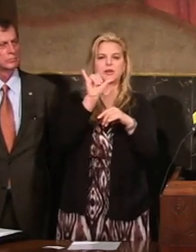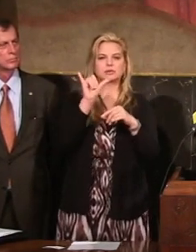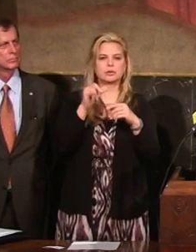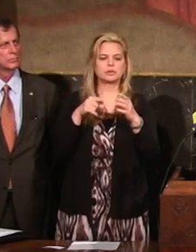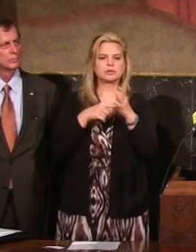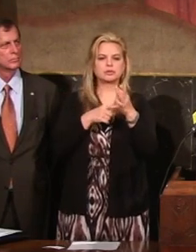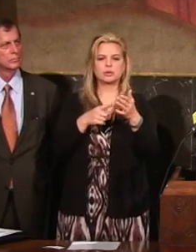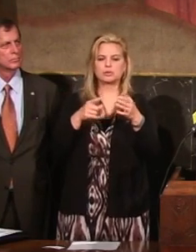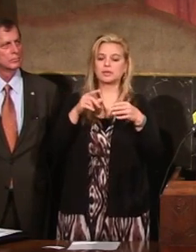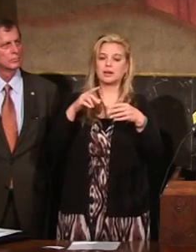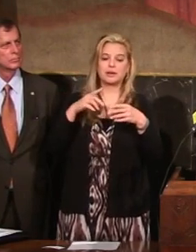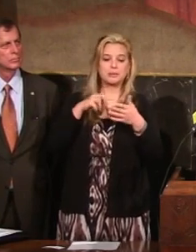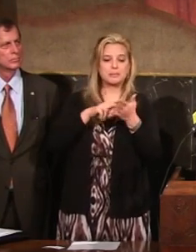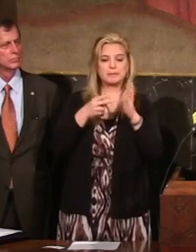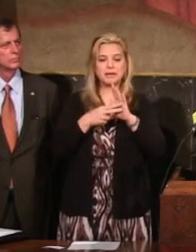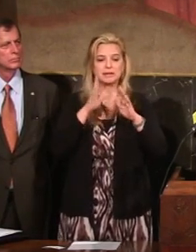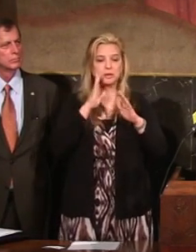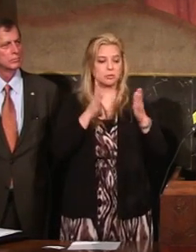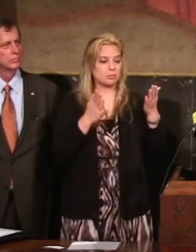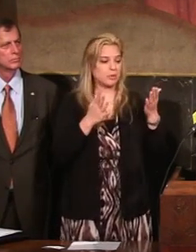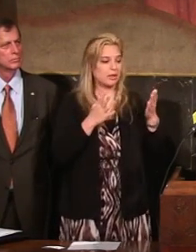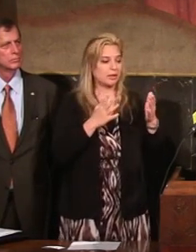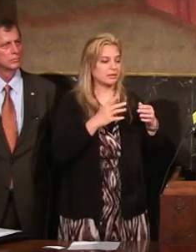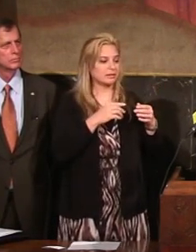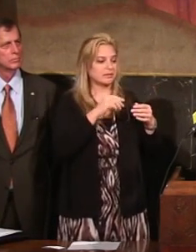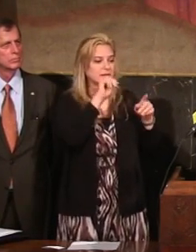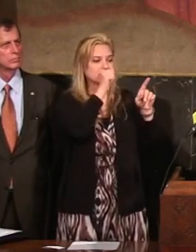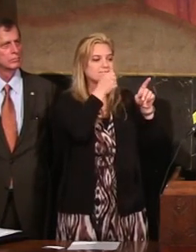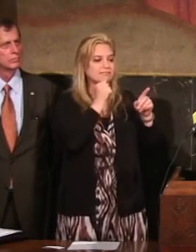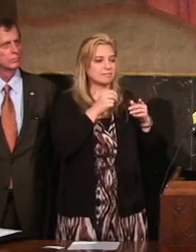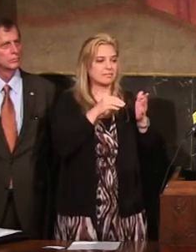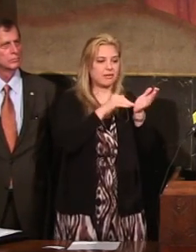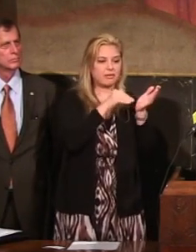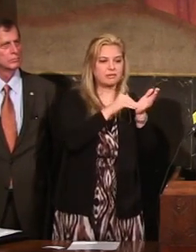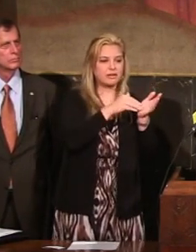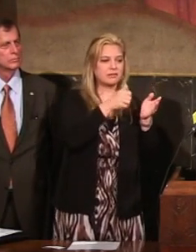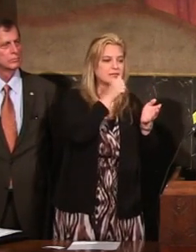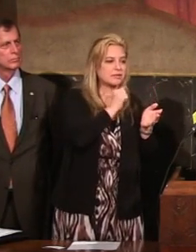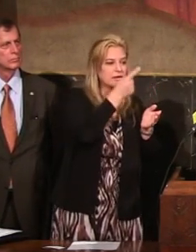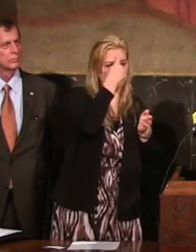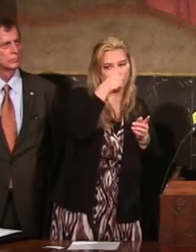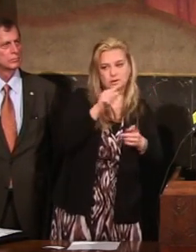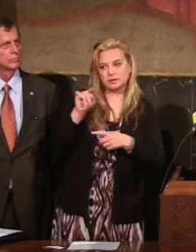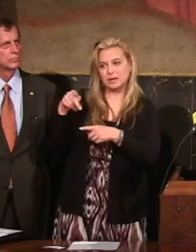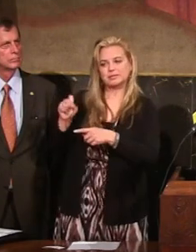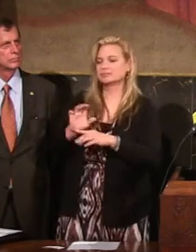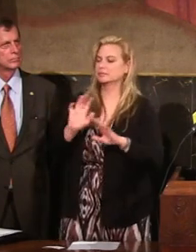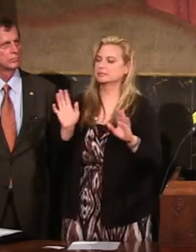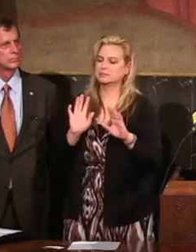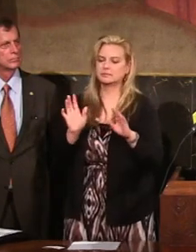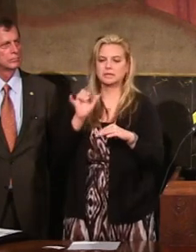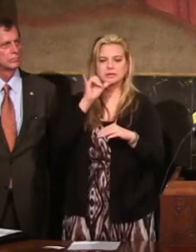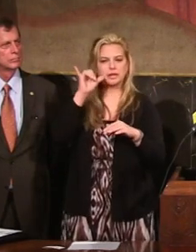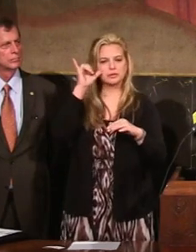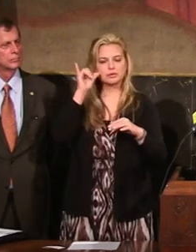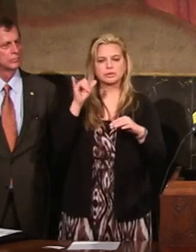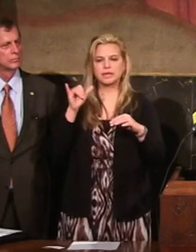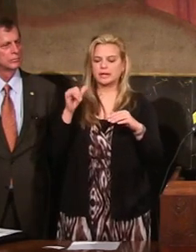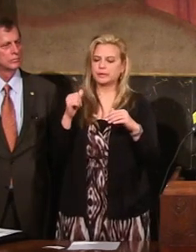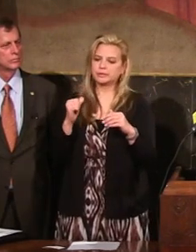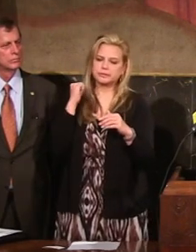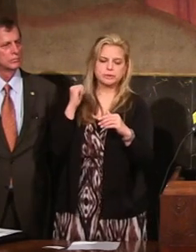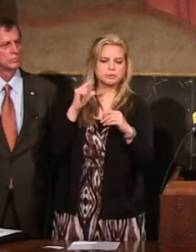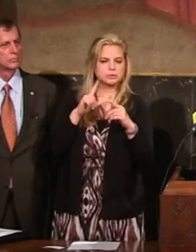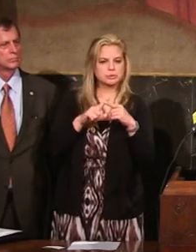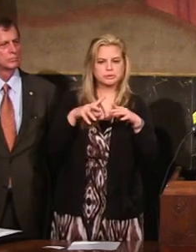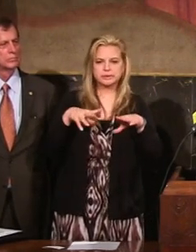for TOPS at the expense of health care for Louisiana's most vulnerable citizens. The committee yesterday, as it has done in the past, refuses to take